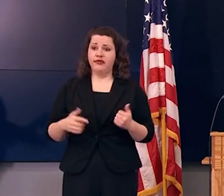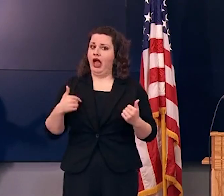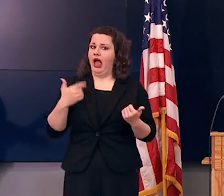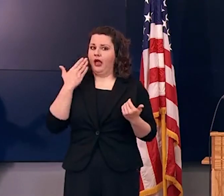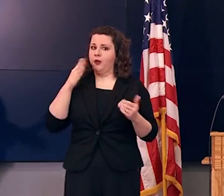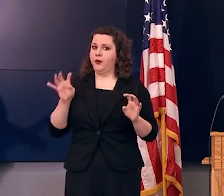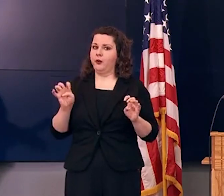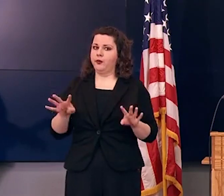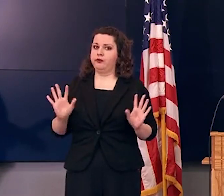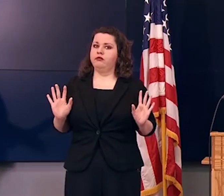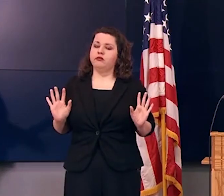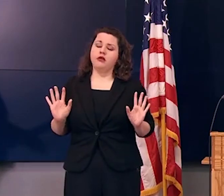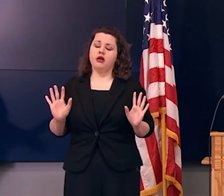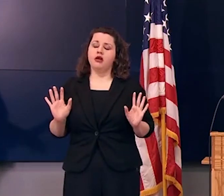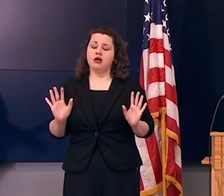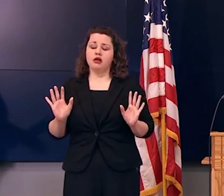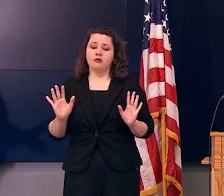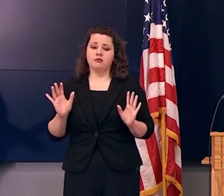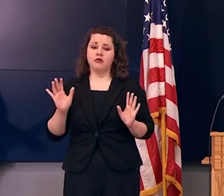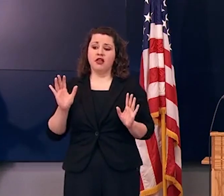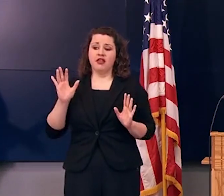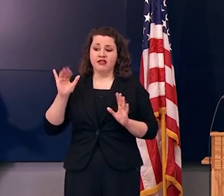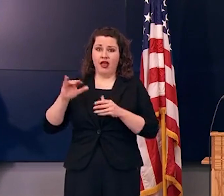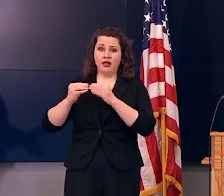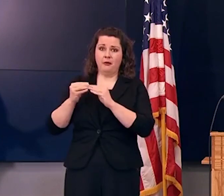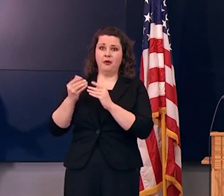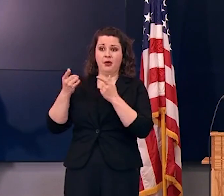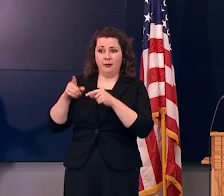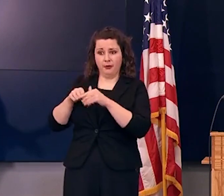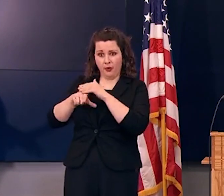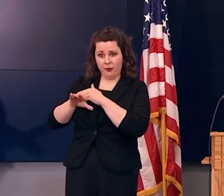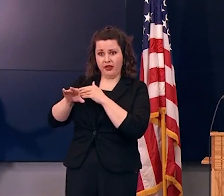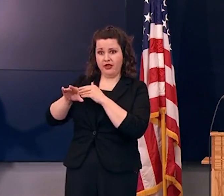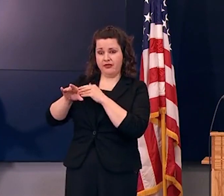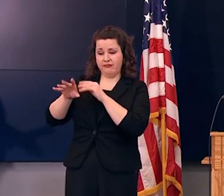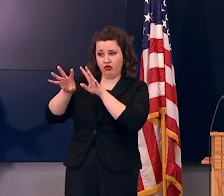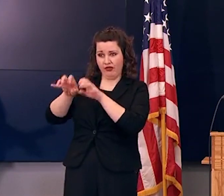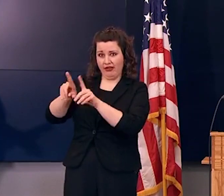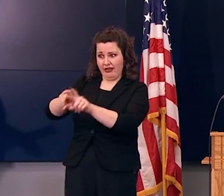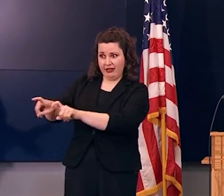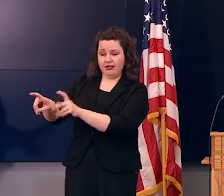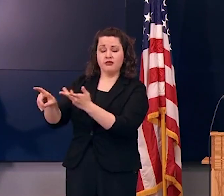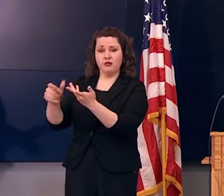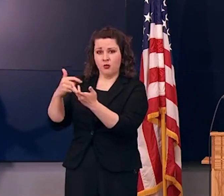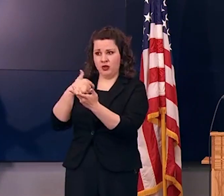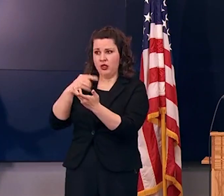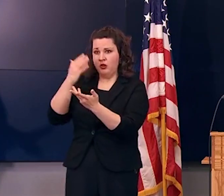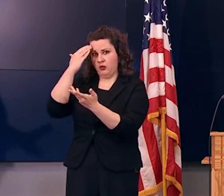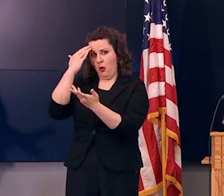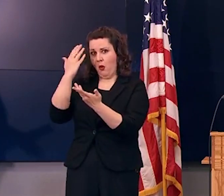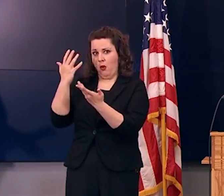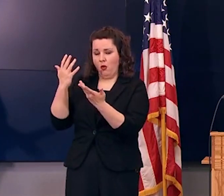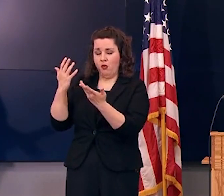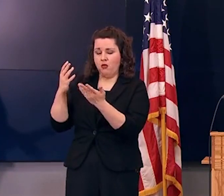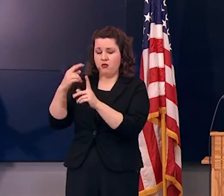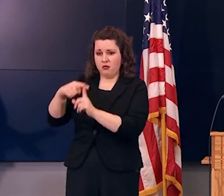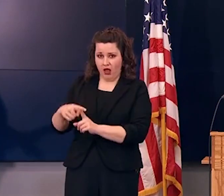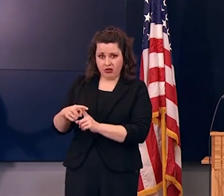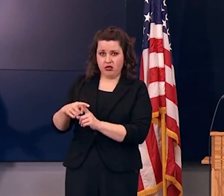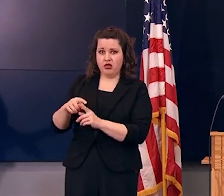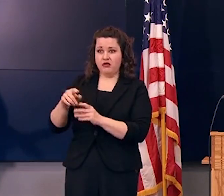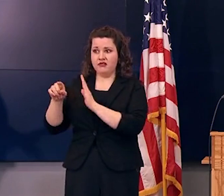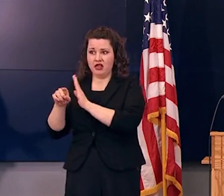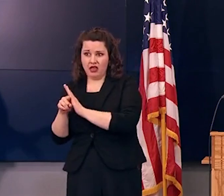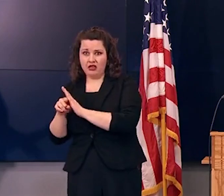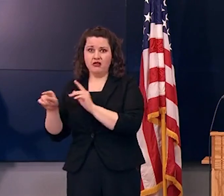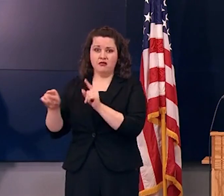know that. We're capturing that when we go in and do the surveillance testing. We're able to tell the number of positive, the number of negatives. We're able to tell